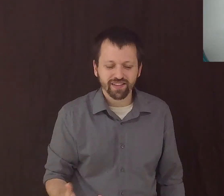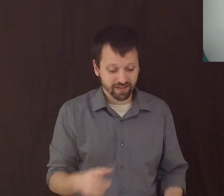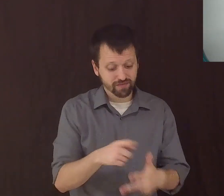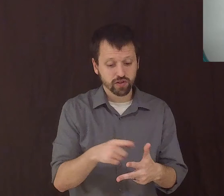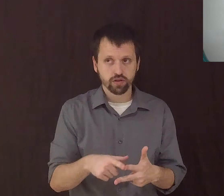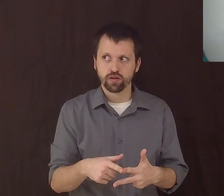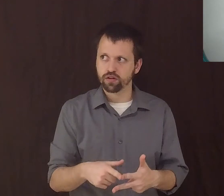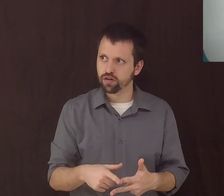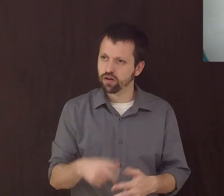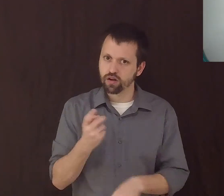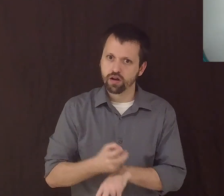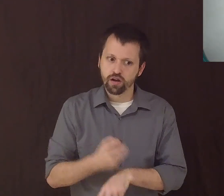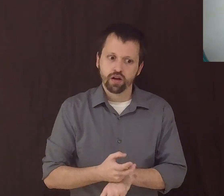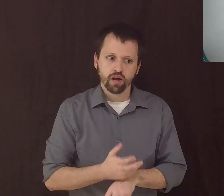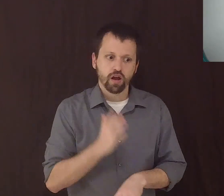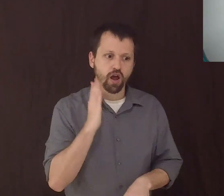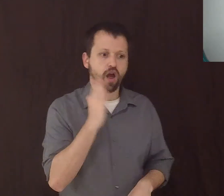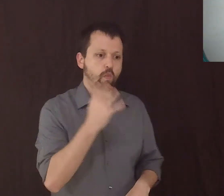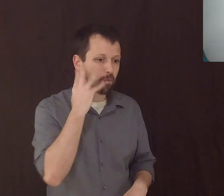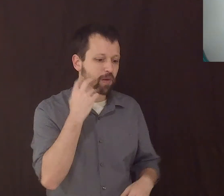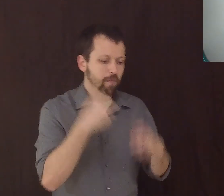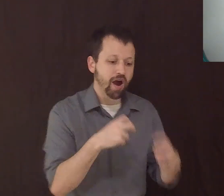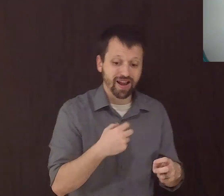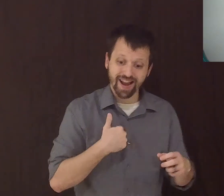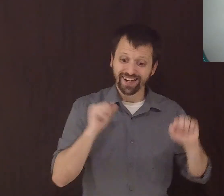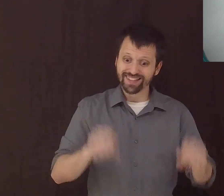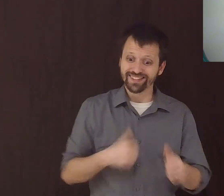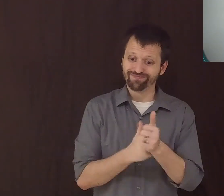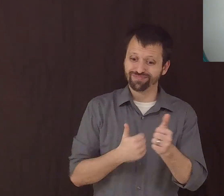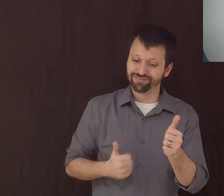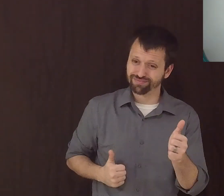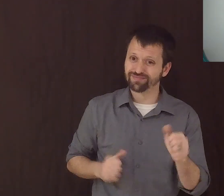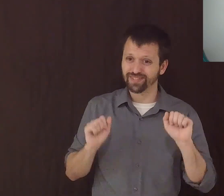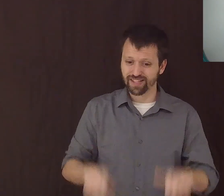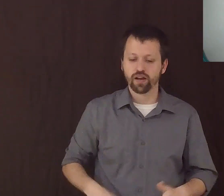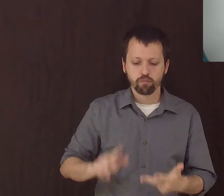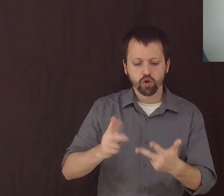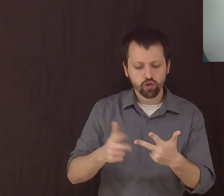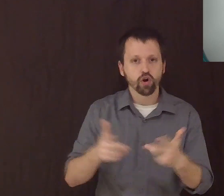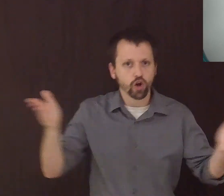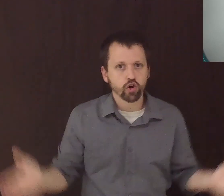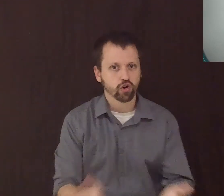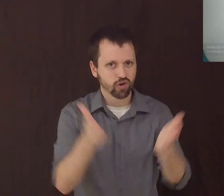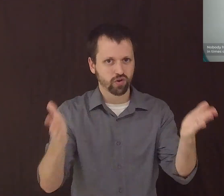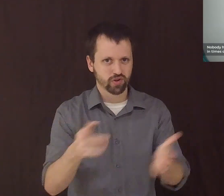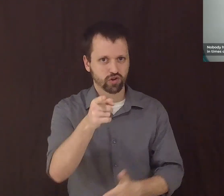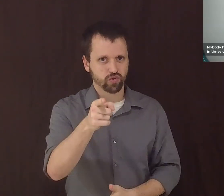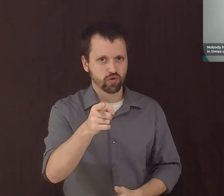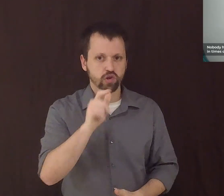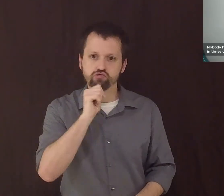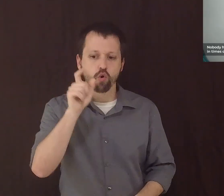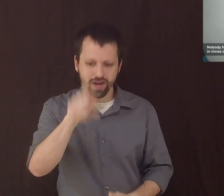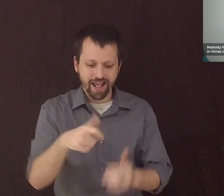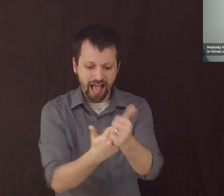It's like, wow, okay, I'm going to go through times of adversity and I'm not above falling. But now here's the encouraging news. Okay, the last point is so encouraging.